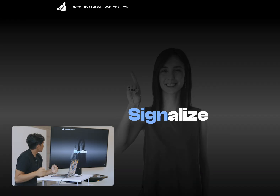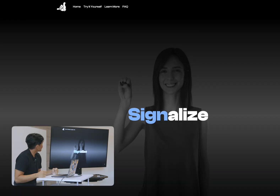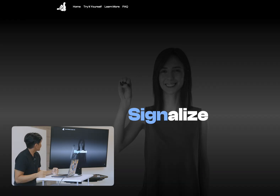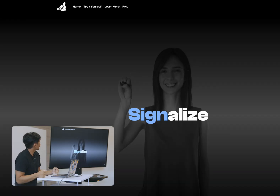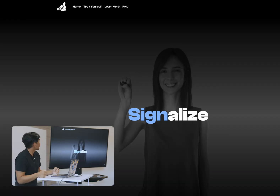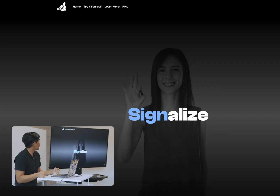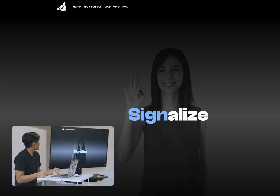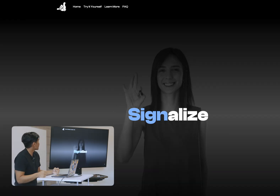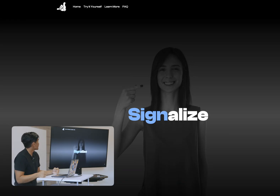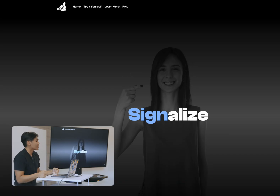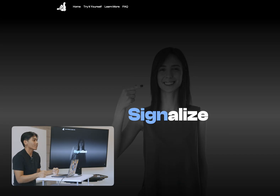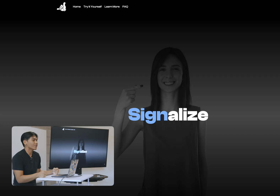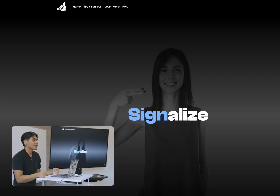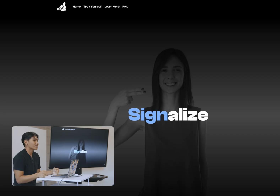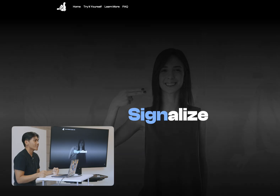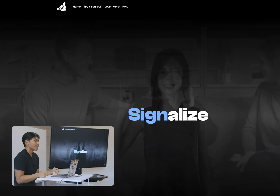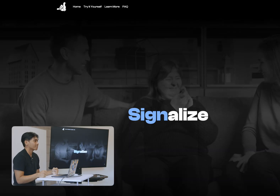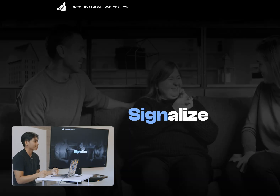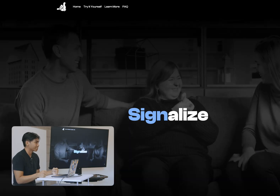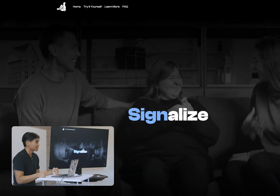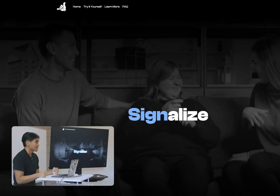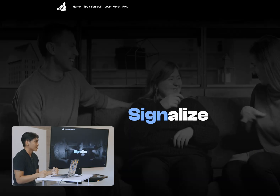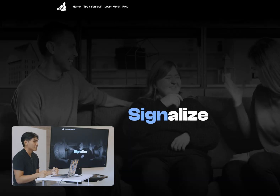pretty much it. Everything I wanted to share with you folks today.